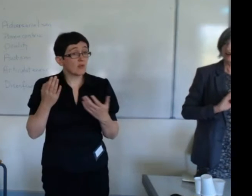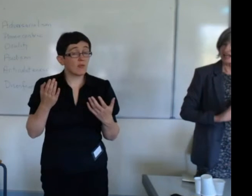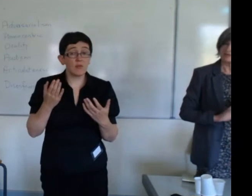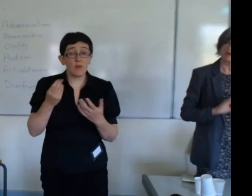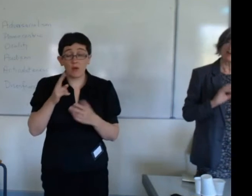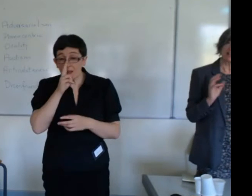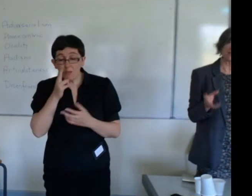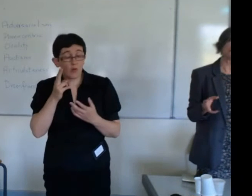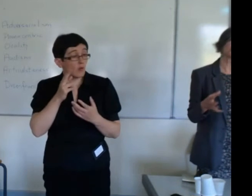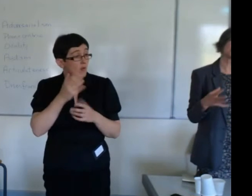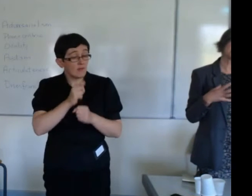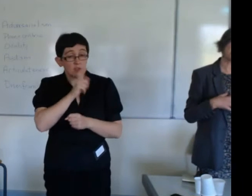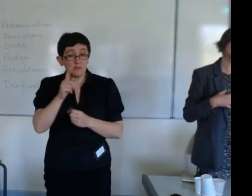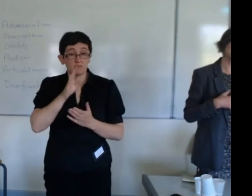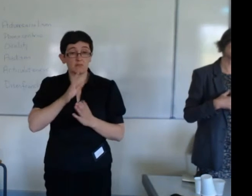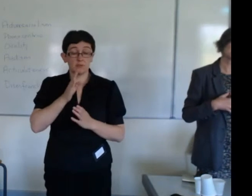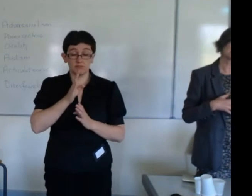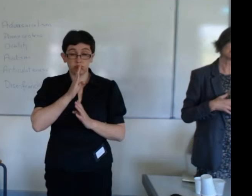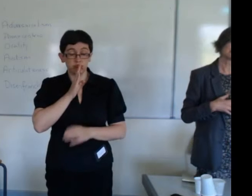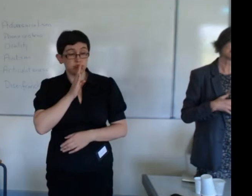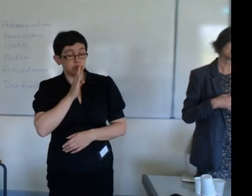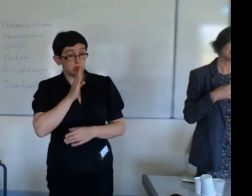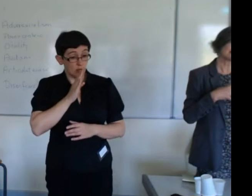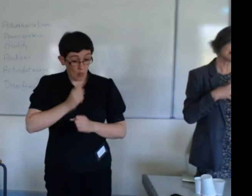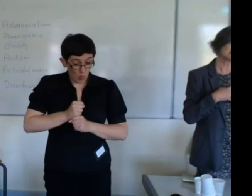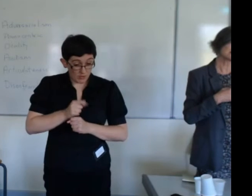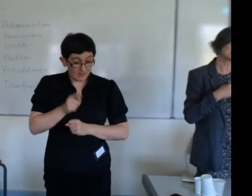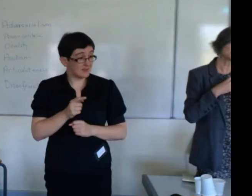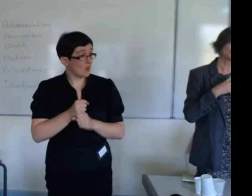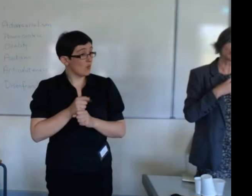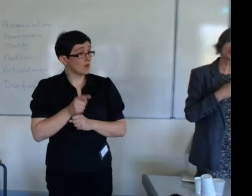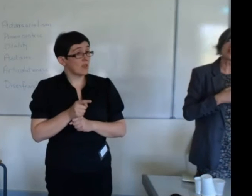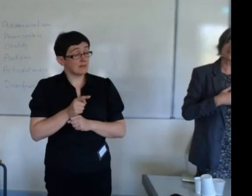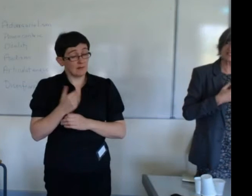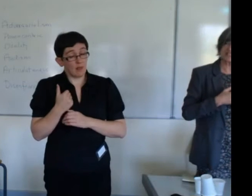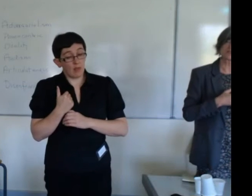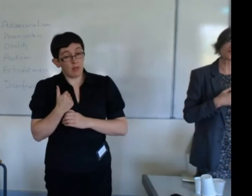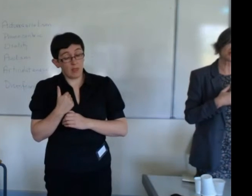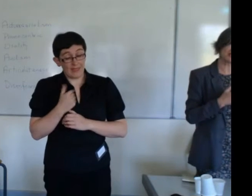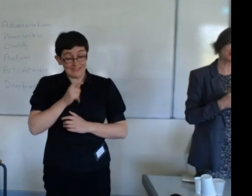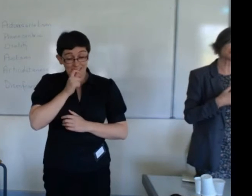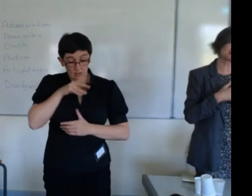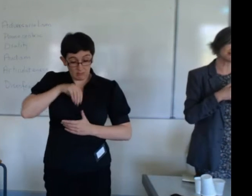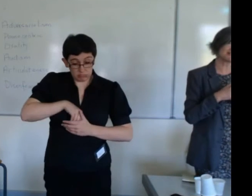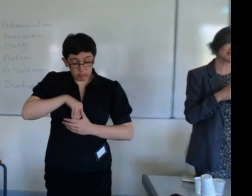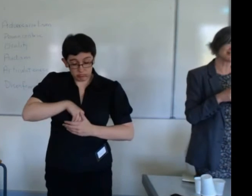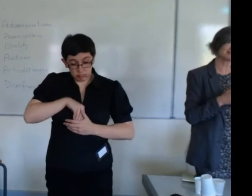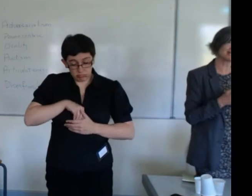a neighbour or anyone. So they carry that burden of a secret. Because secret, I think the thing